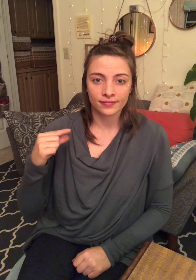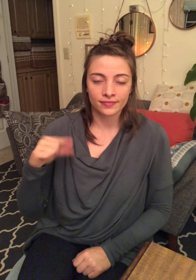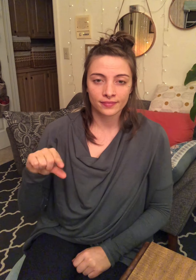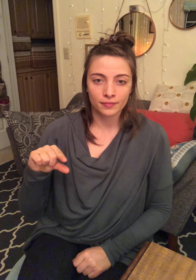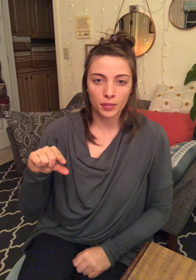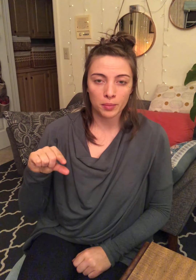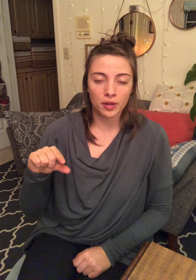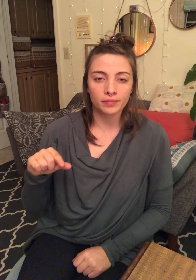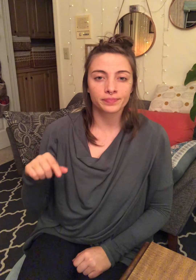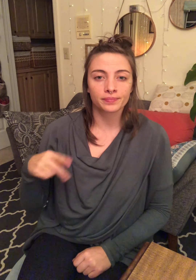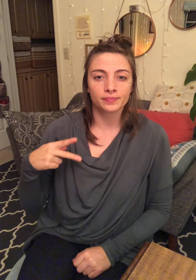Purple.